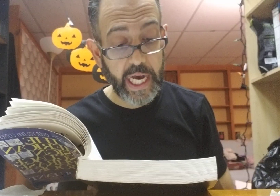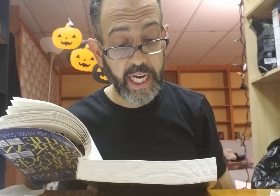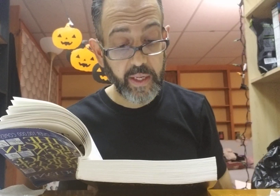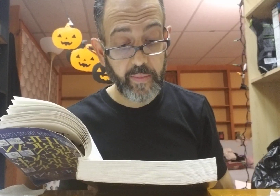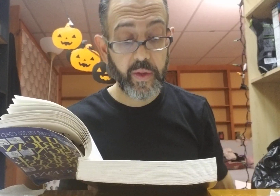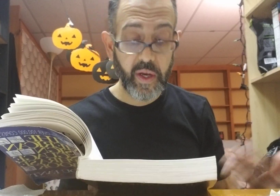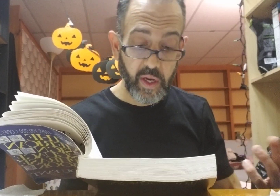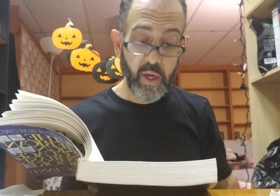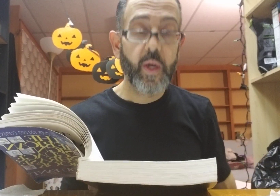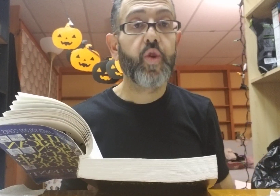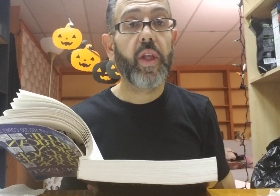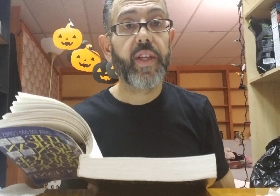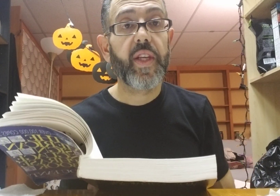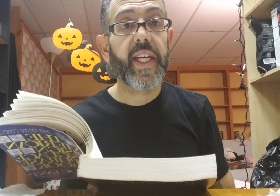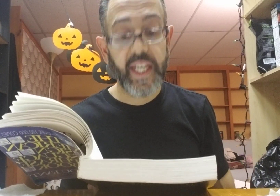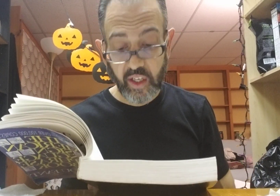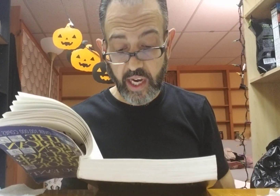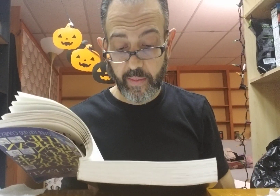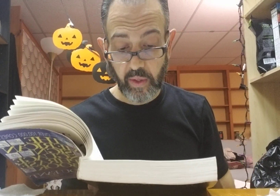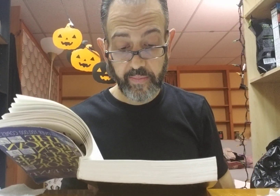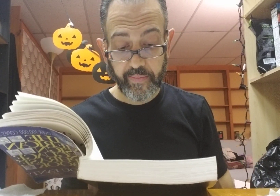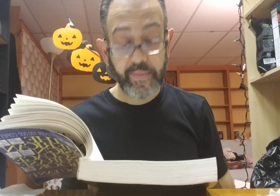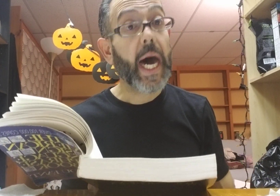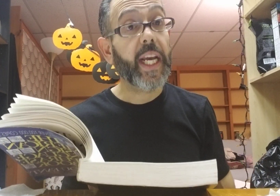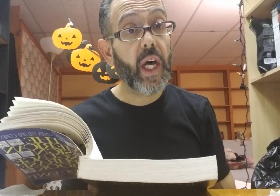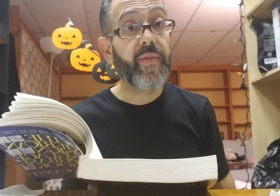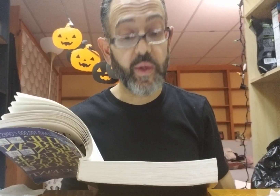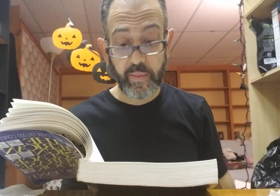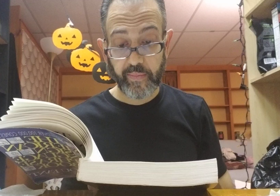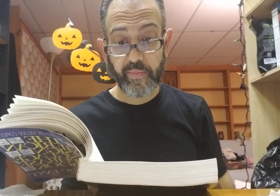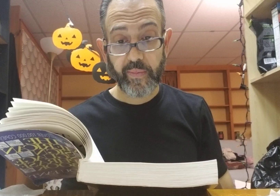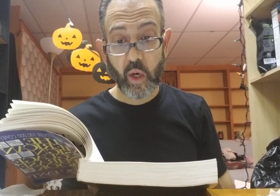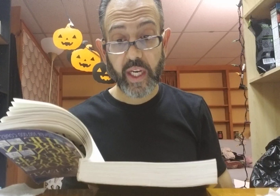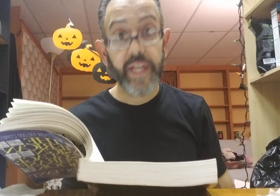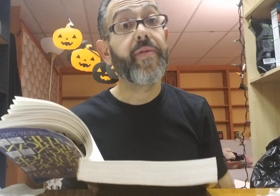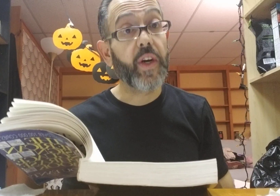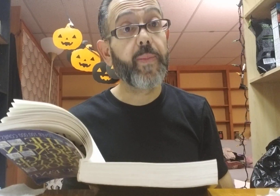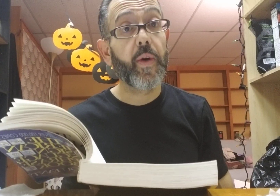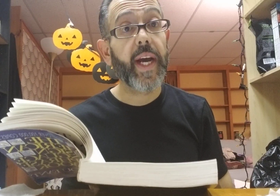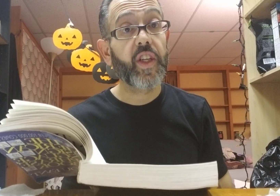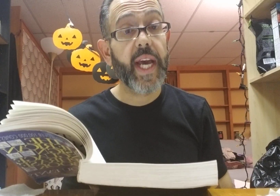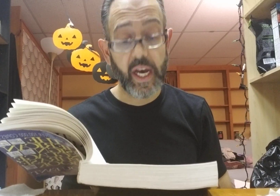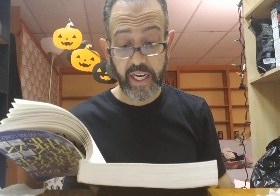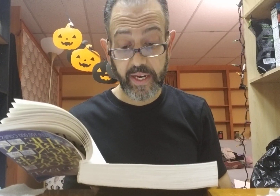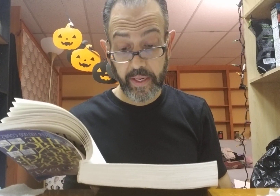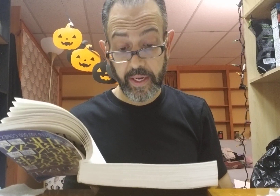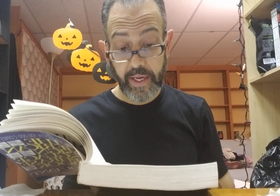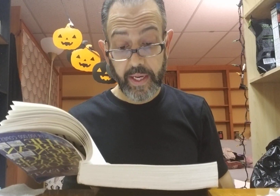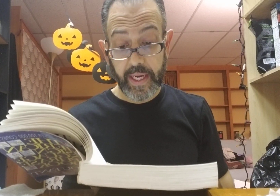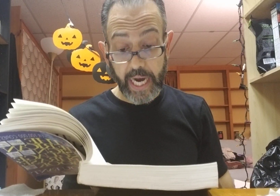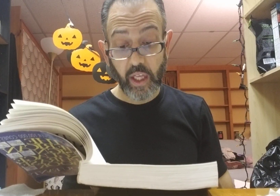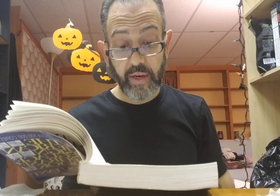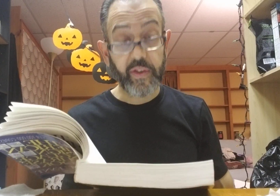supplied. So let's take an example. I love you. Okay, verb directionality. I love you.